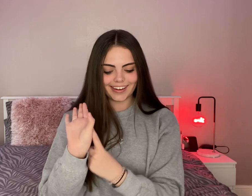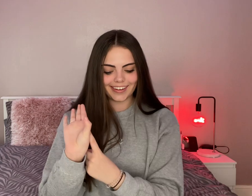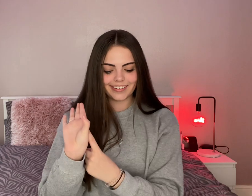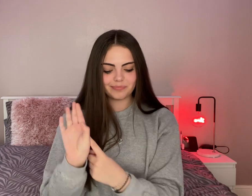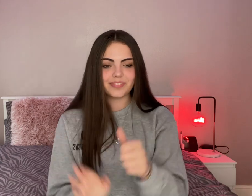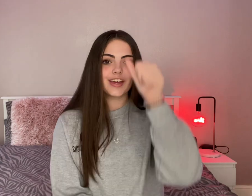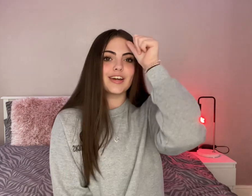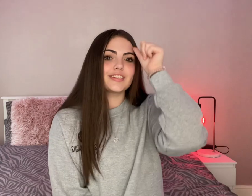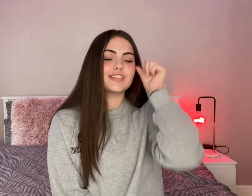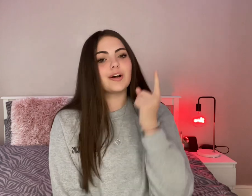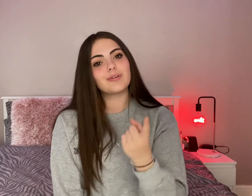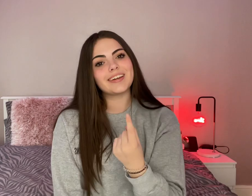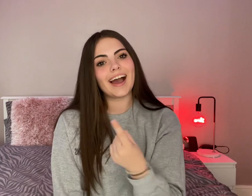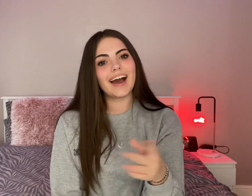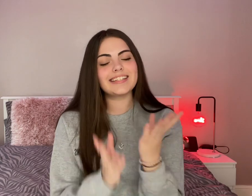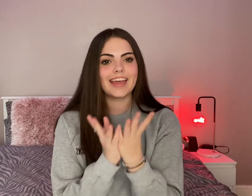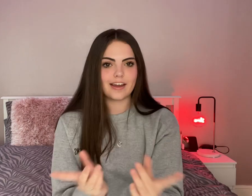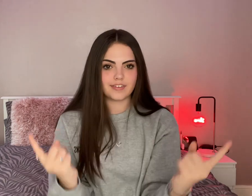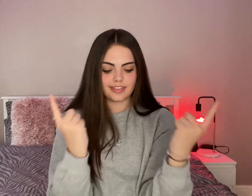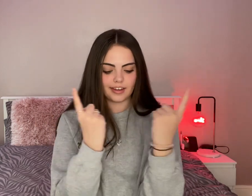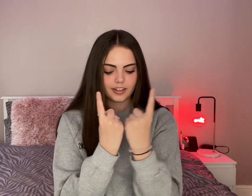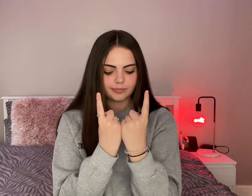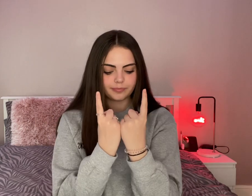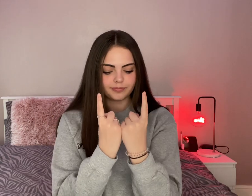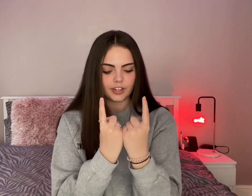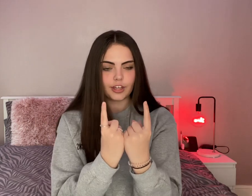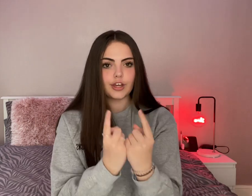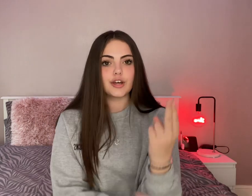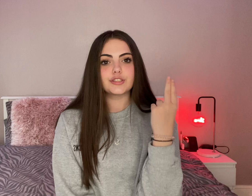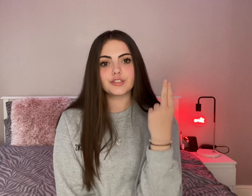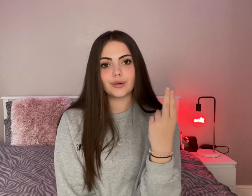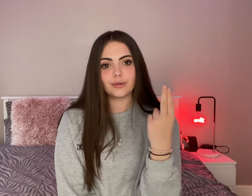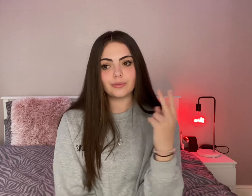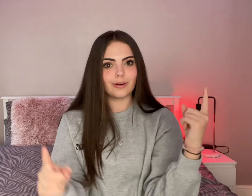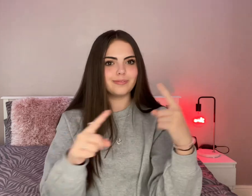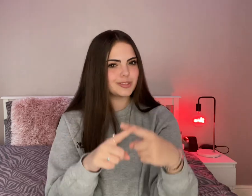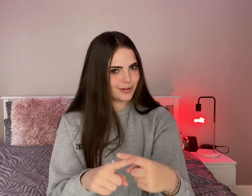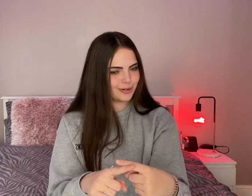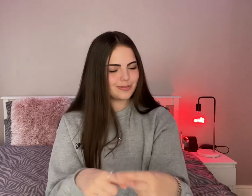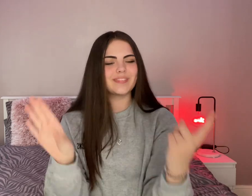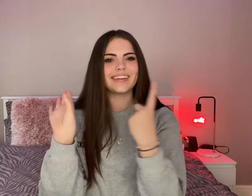young to know we had everything. Too